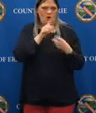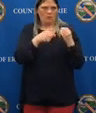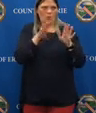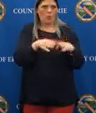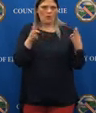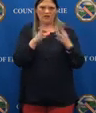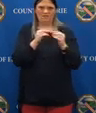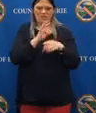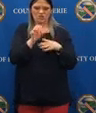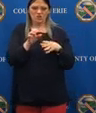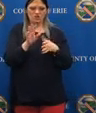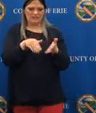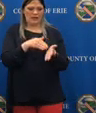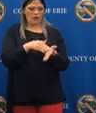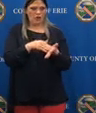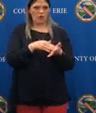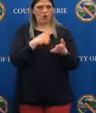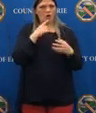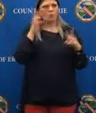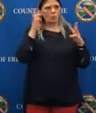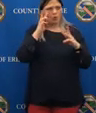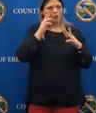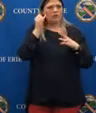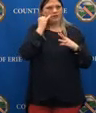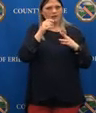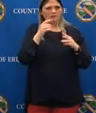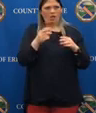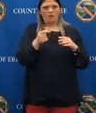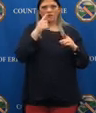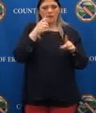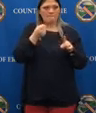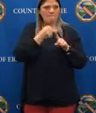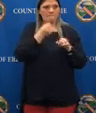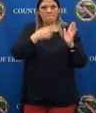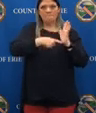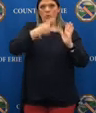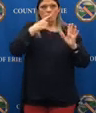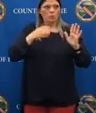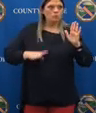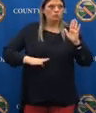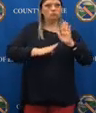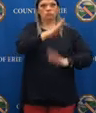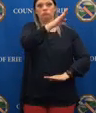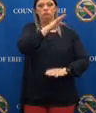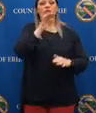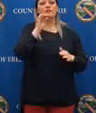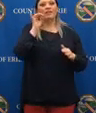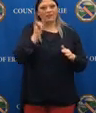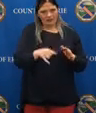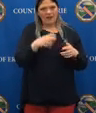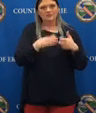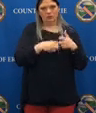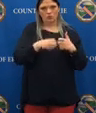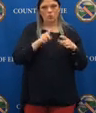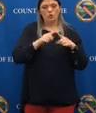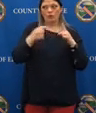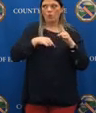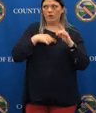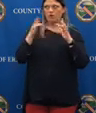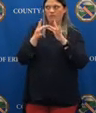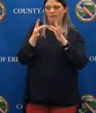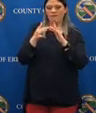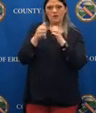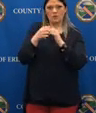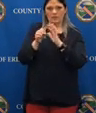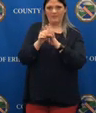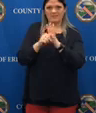center. I am worried that if we get a big peak and it just hits all at once, it is an issue, but we are in contact with the state.